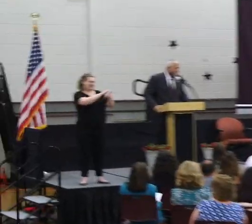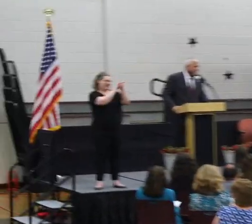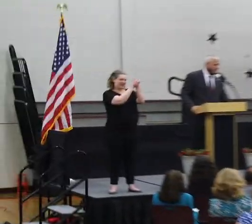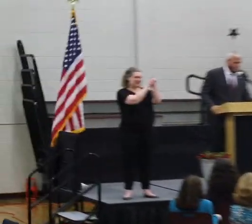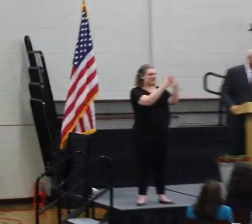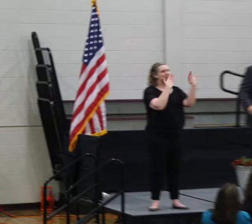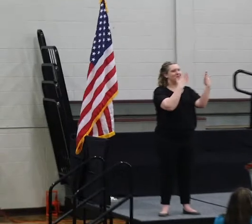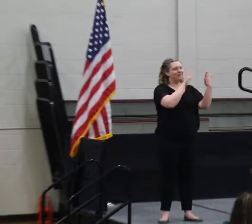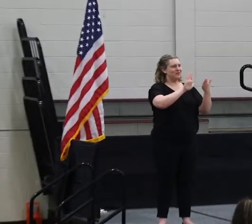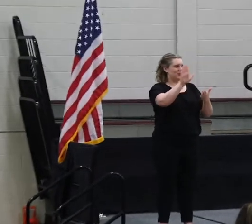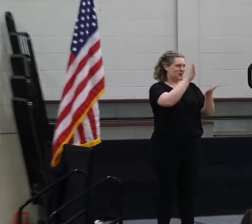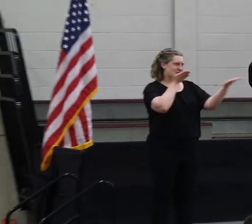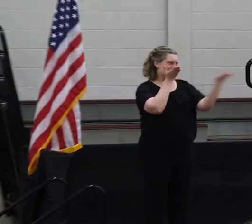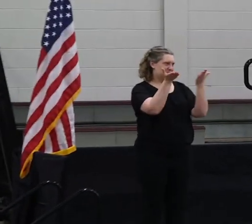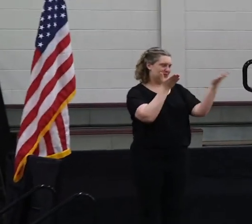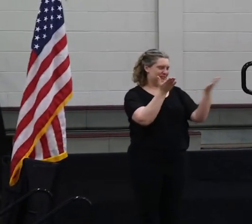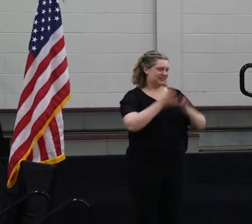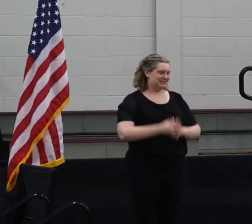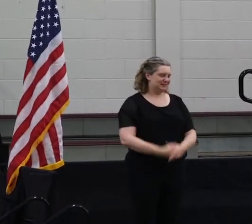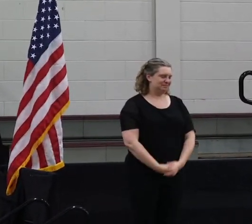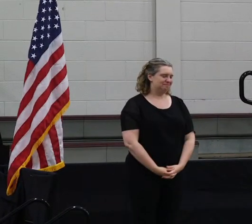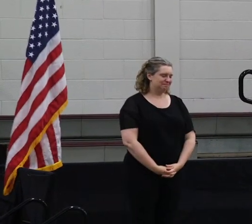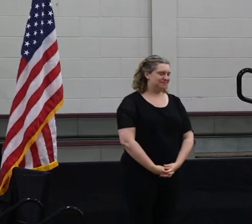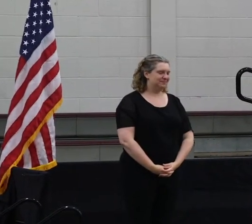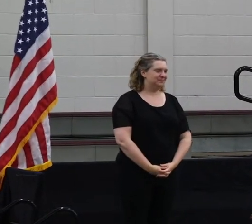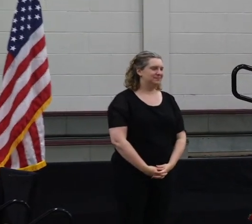Congratulations, and thank you for your service.